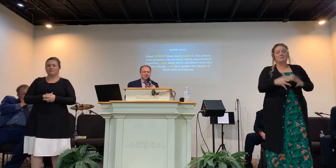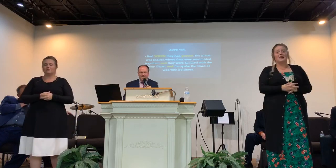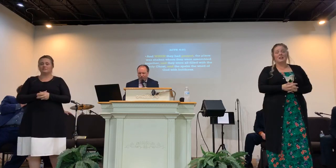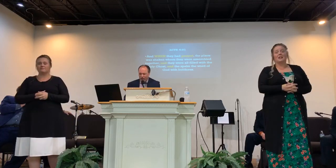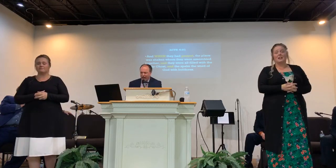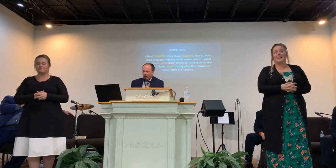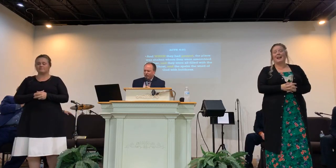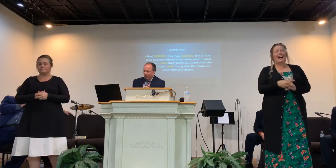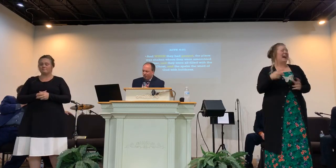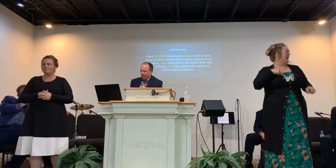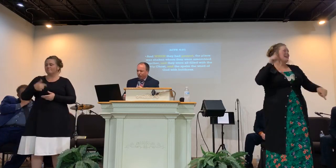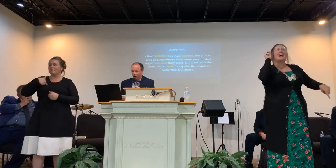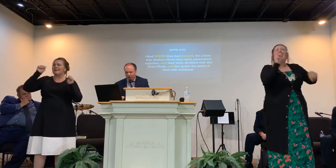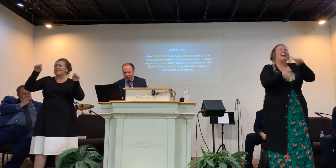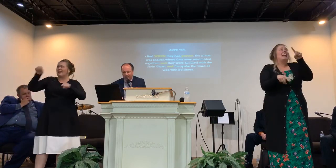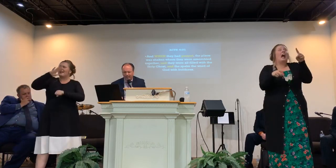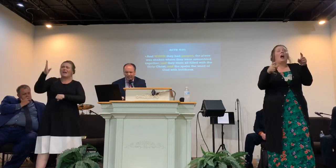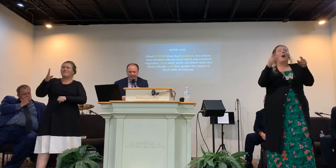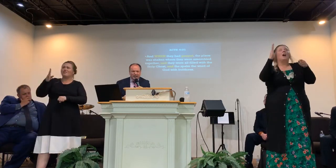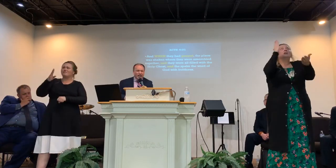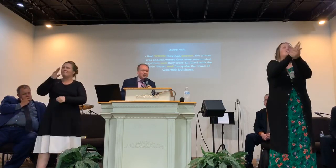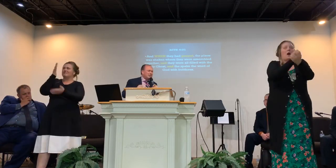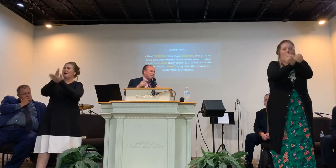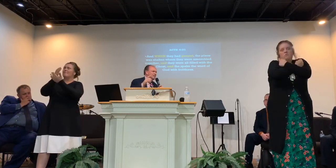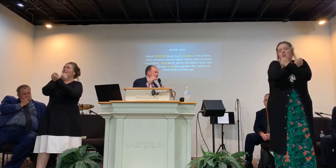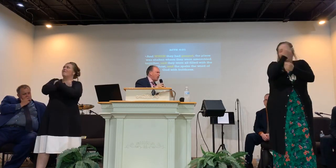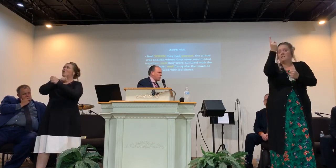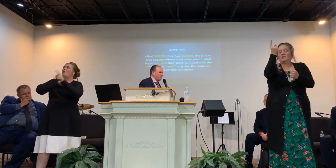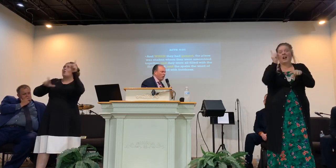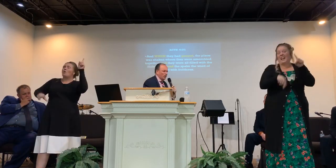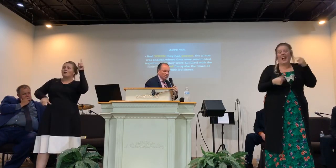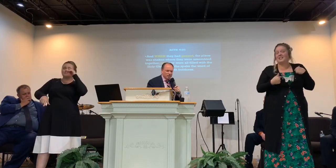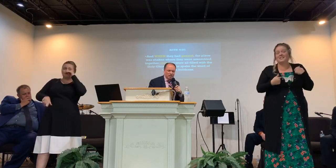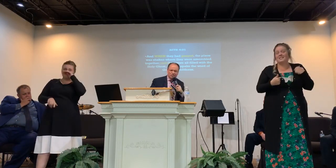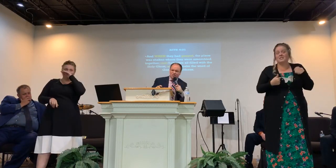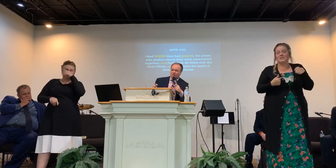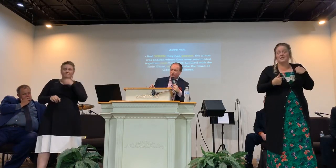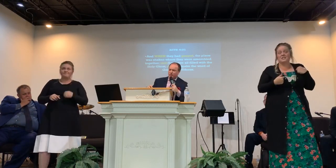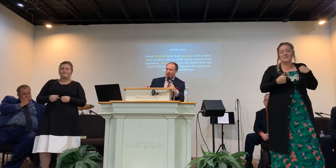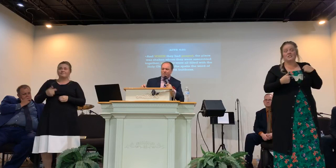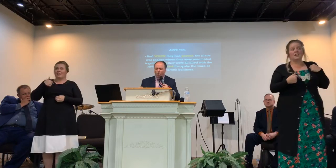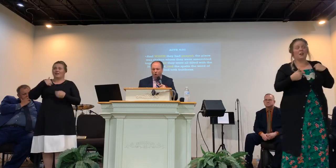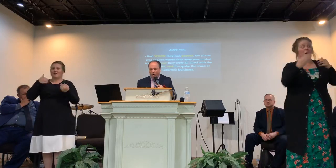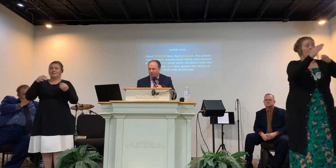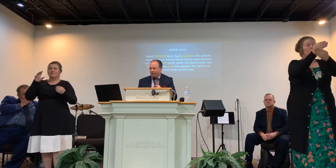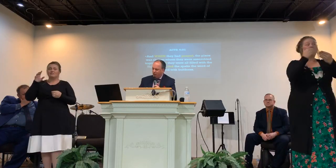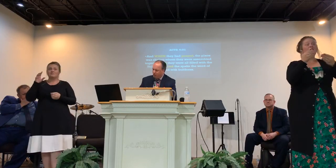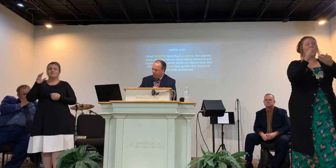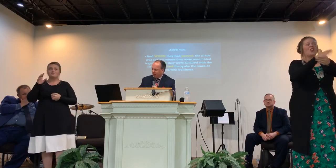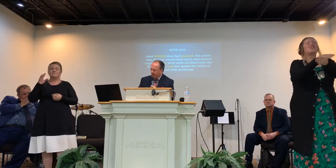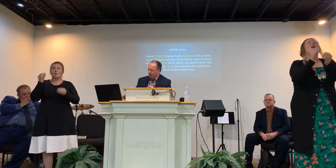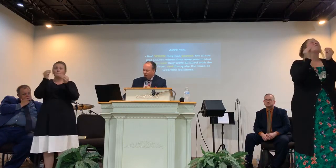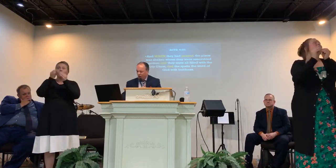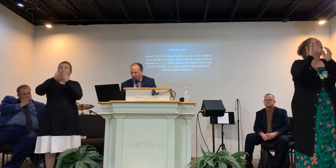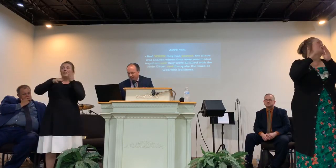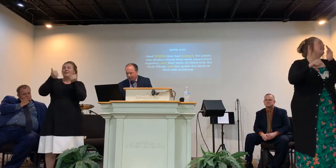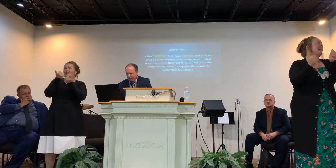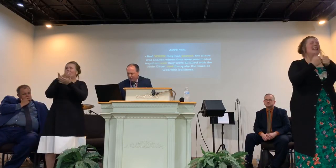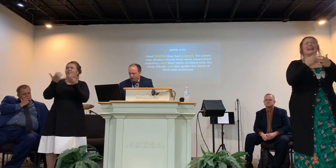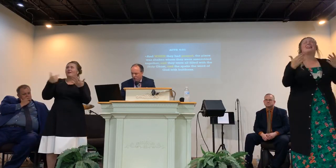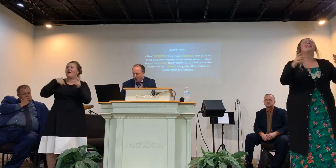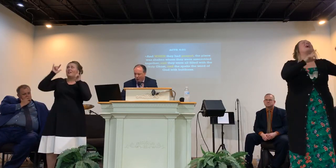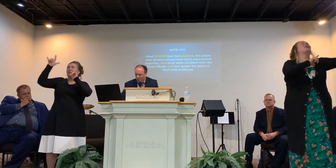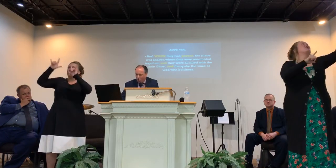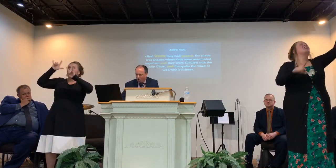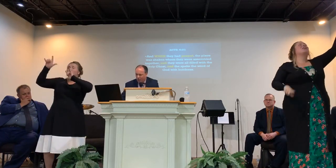I could never outlove the Lord. I did that song before the sermon tonight more than anything. Lord, I